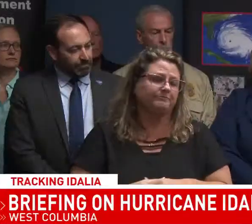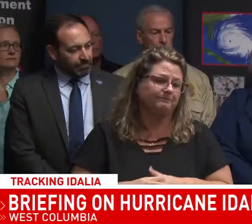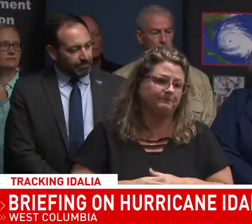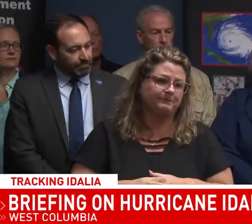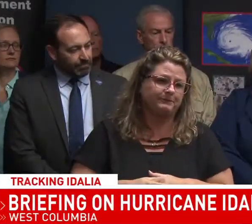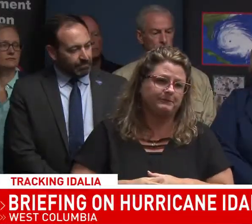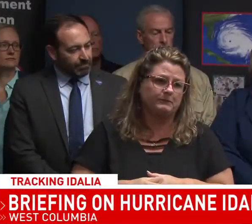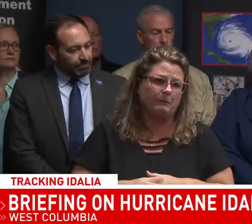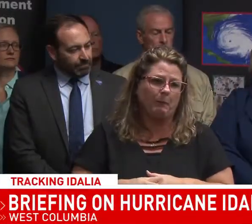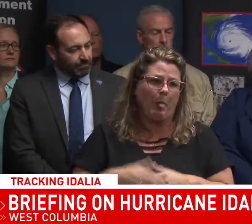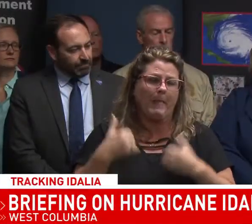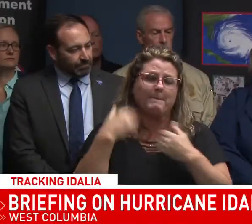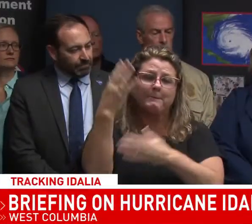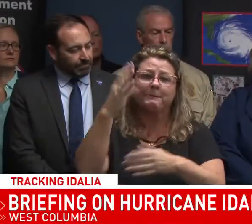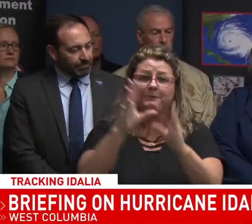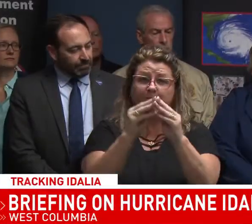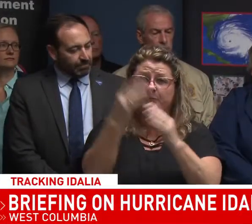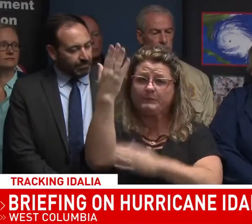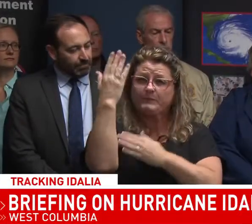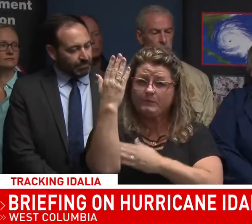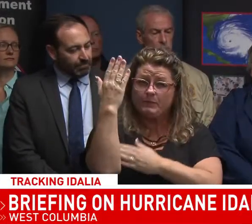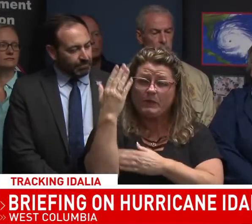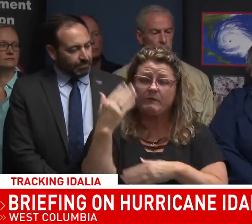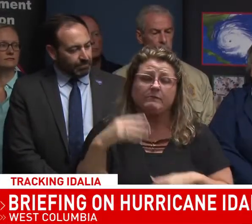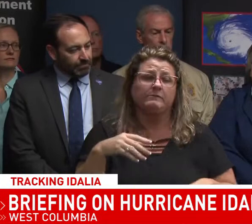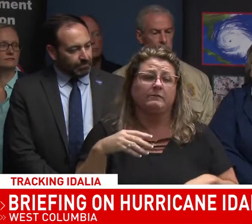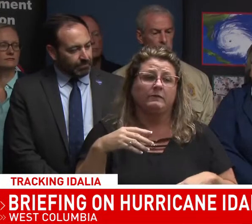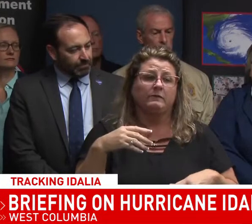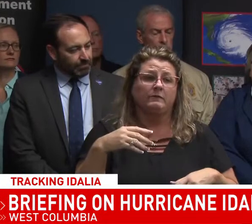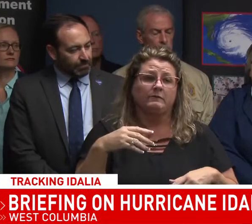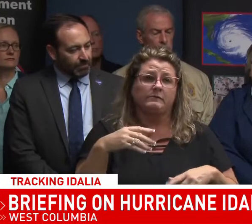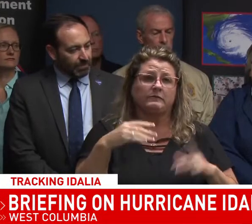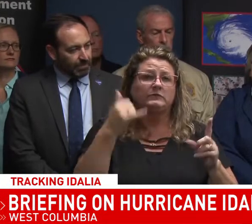We had a meeting this morning. We've been in